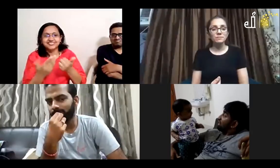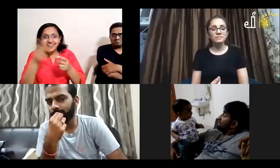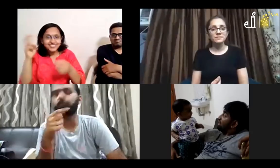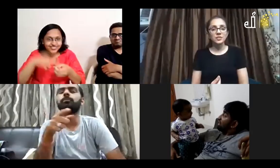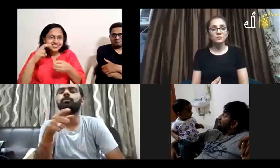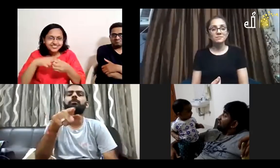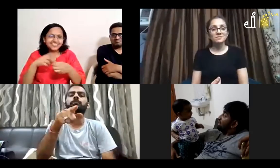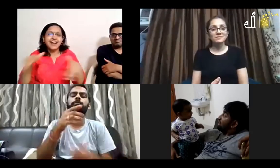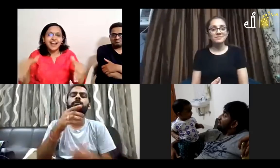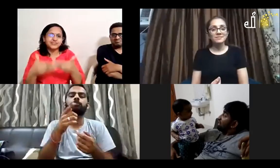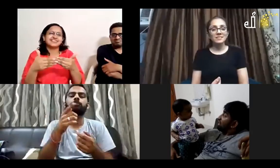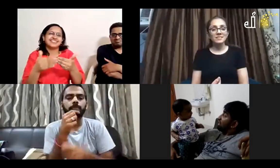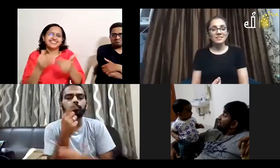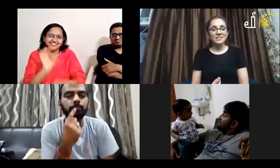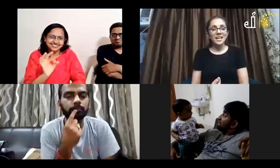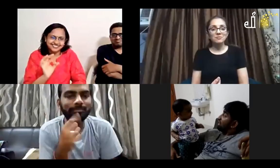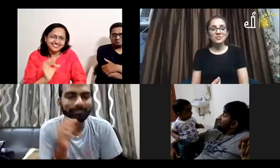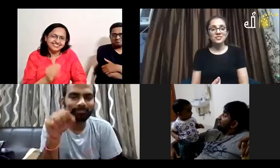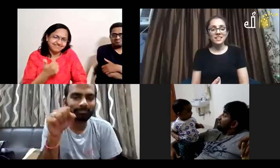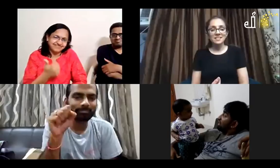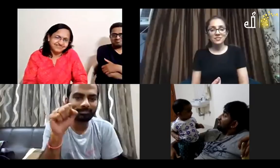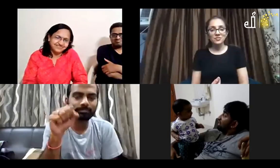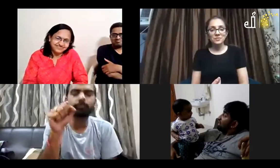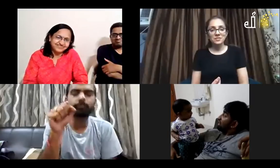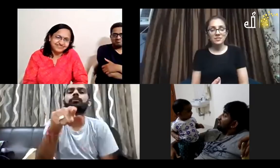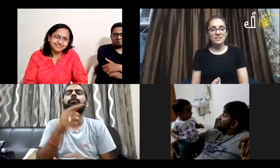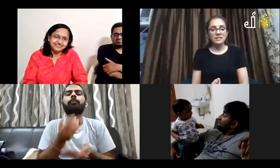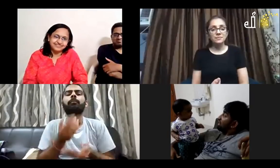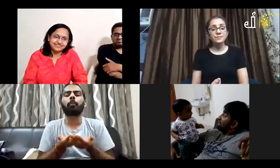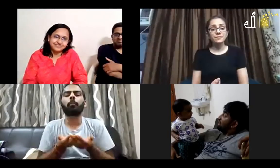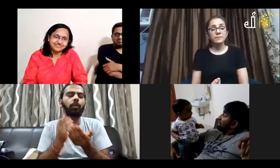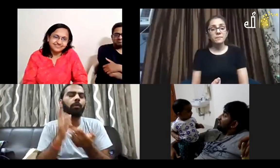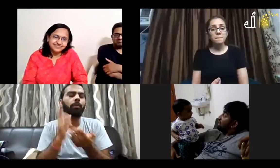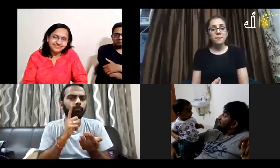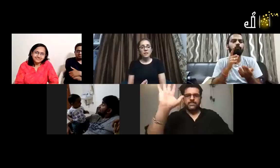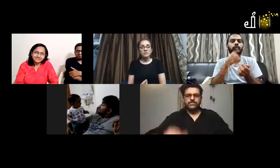sure. Thank you. Yeah, we're just getting introduced, so that's great.